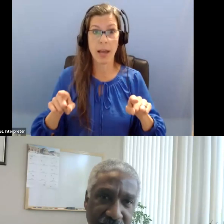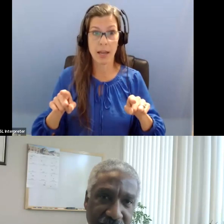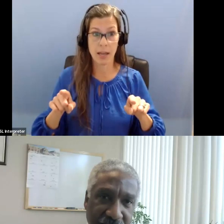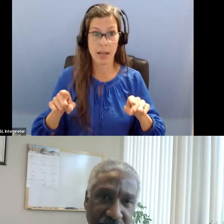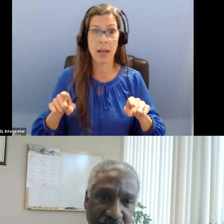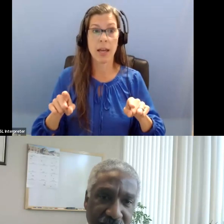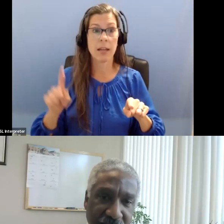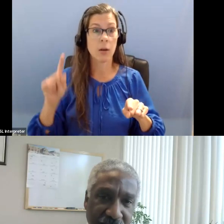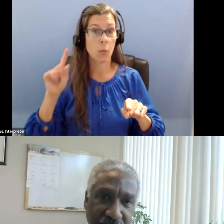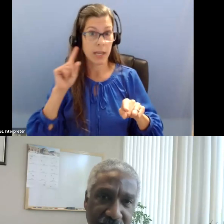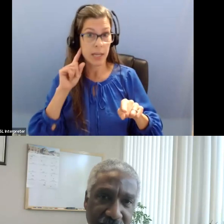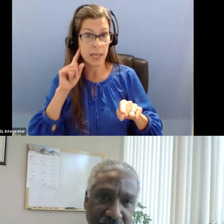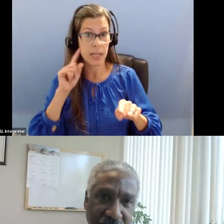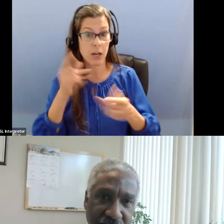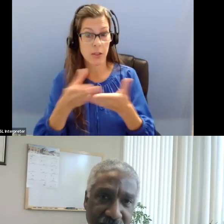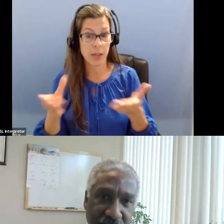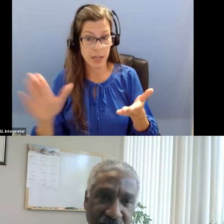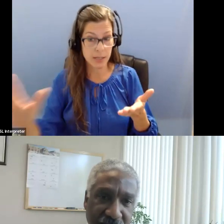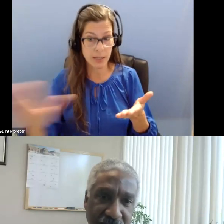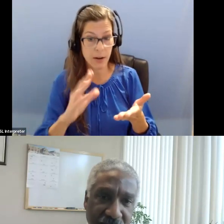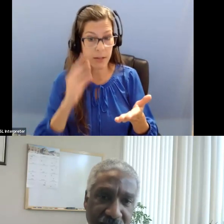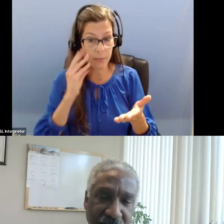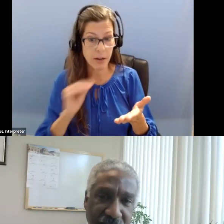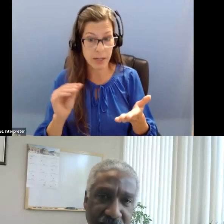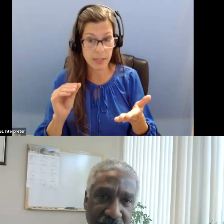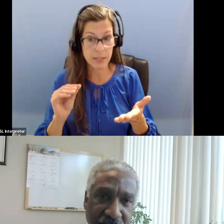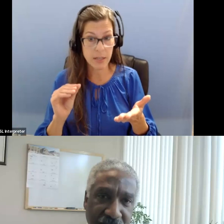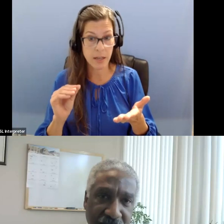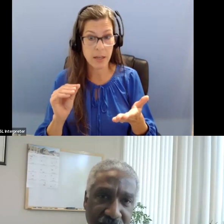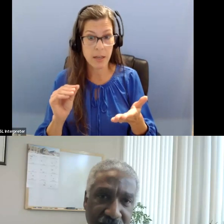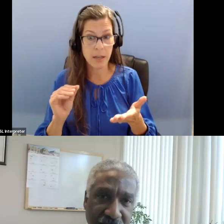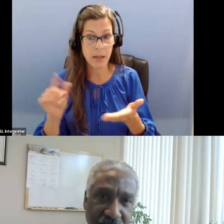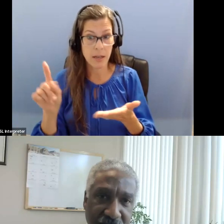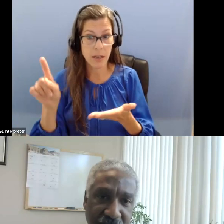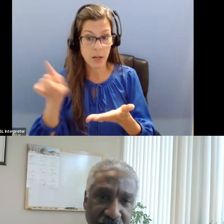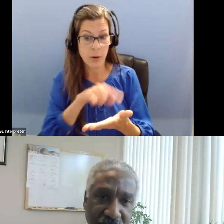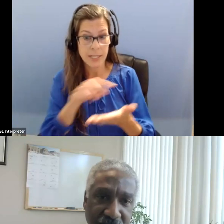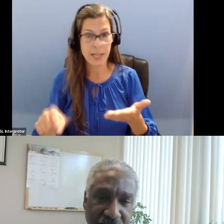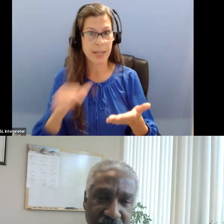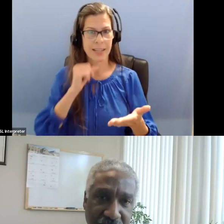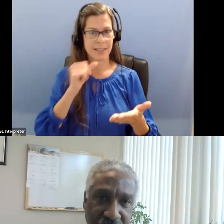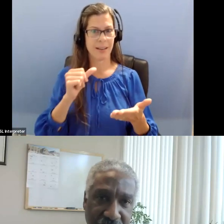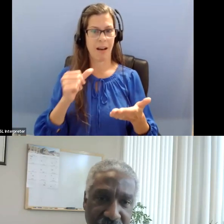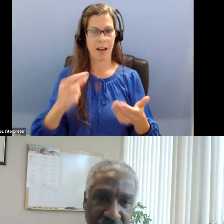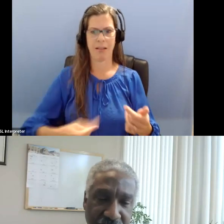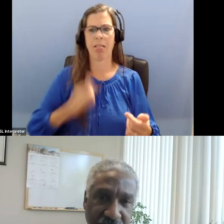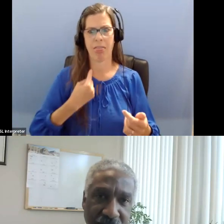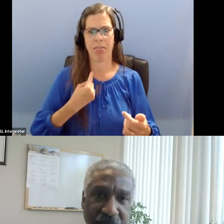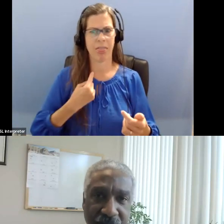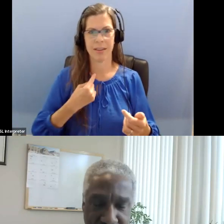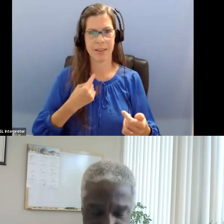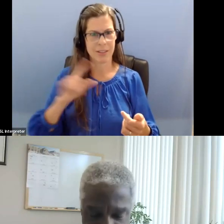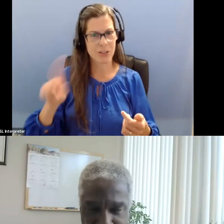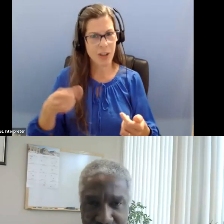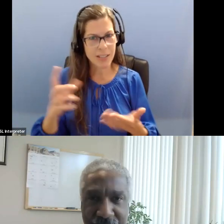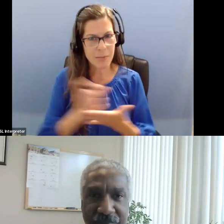we're hearing things from people with lived experience or others that critique the system, it is not personal to us. It's an